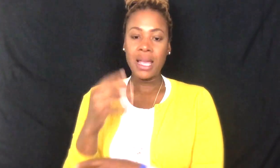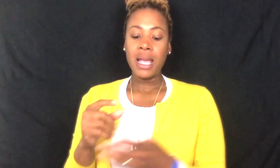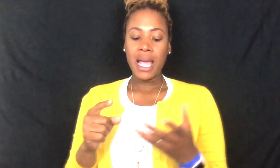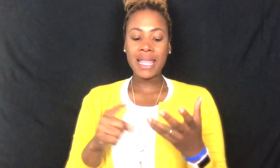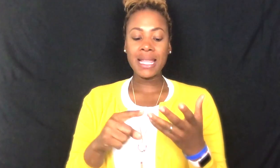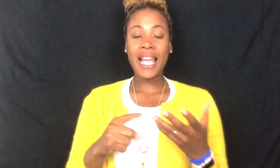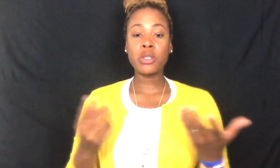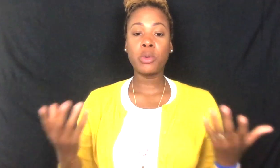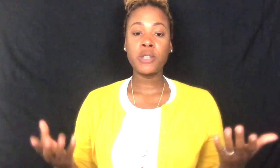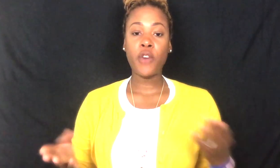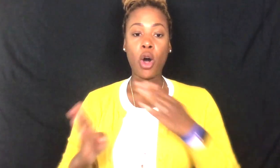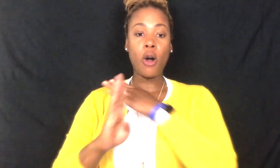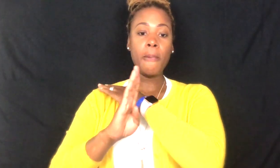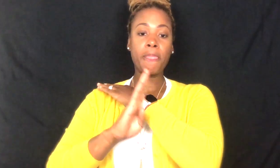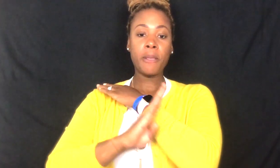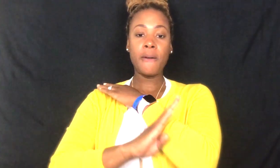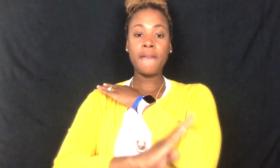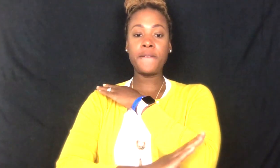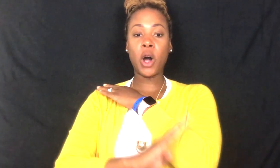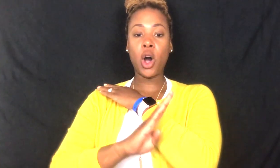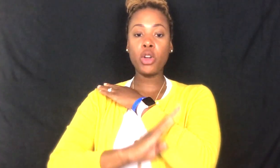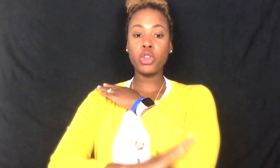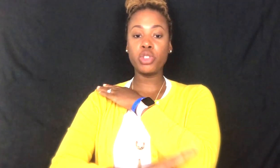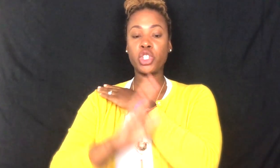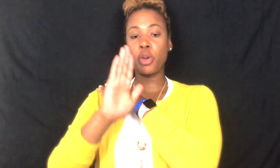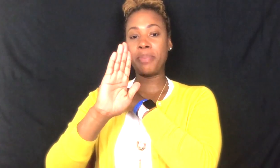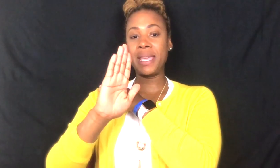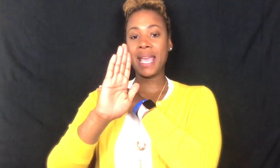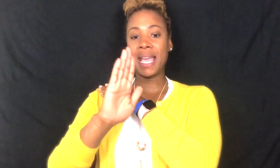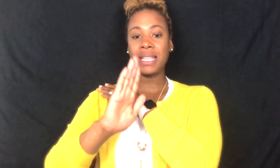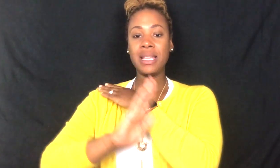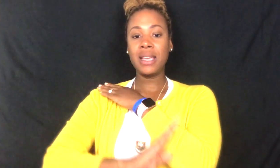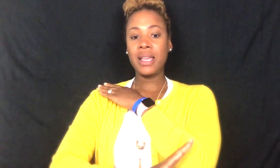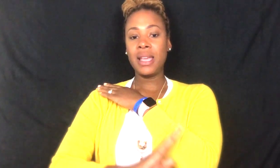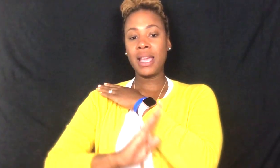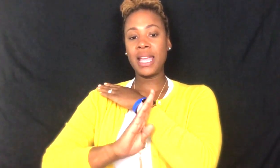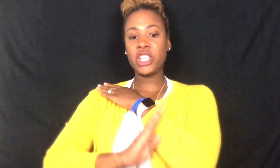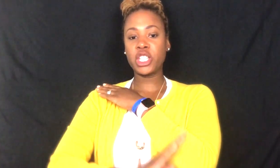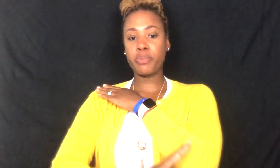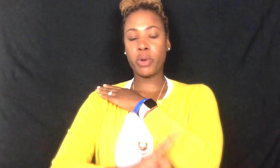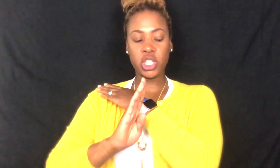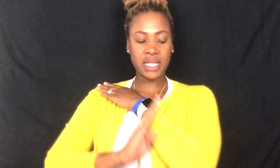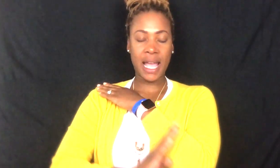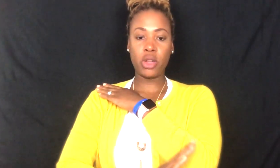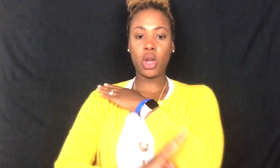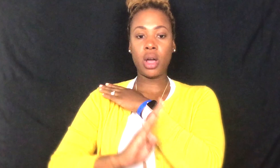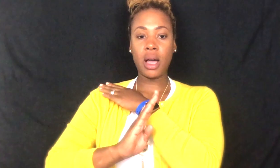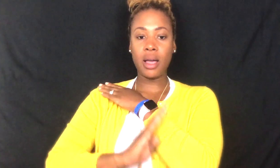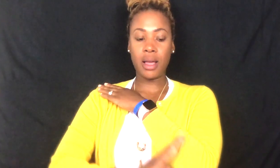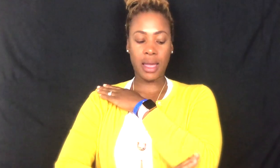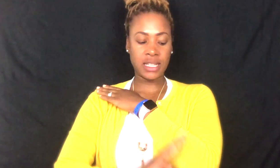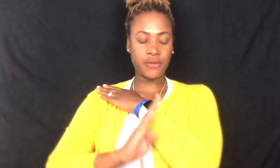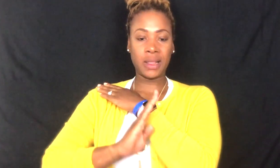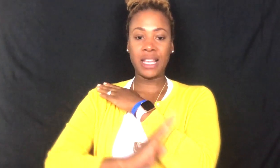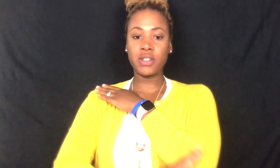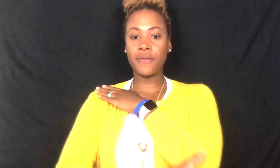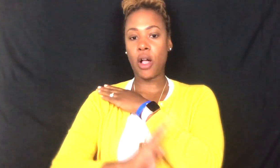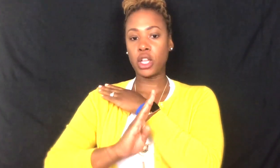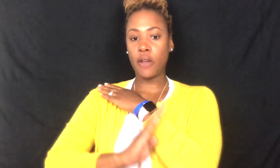And the last one was fall. Fall uses your B hand, and it just brushes down as if the leaves are falling off the